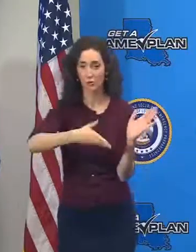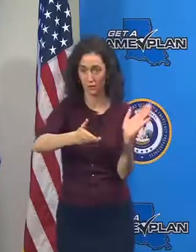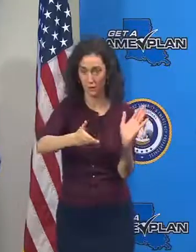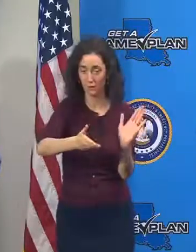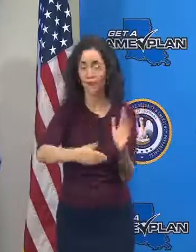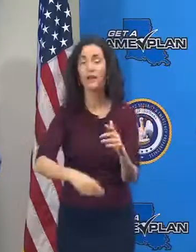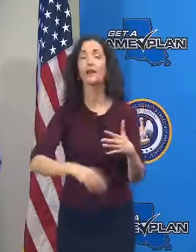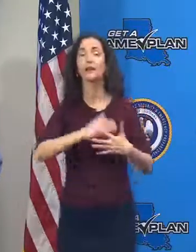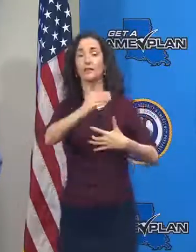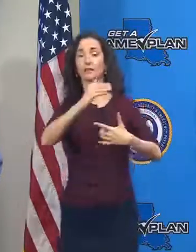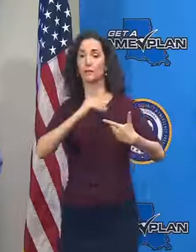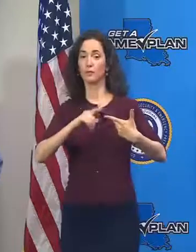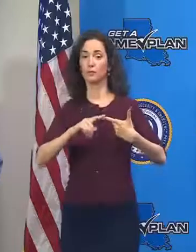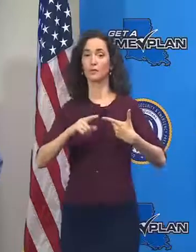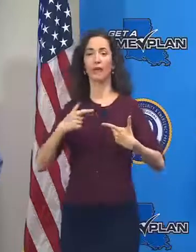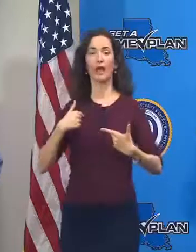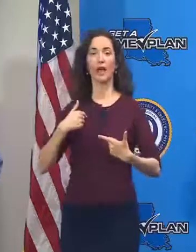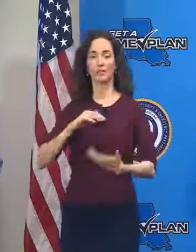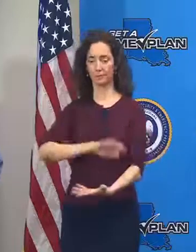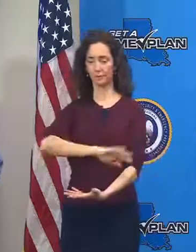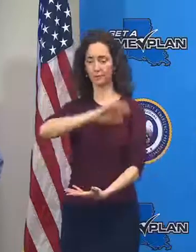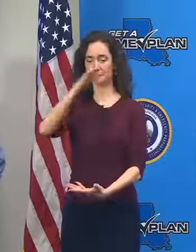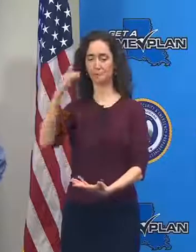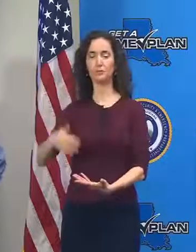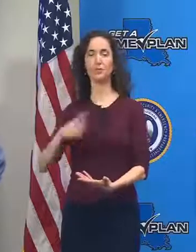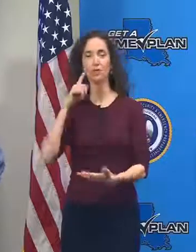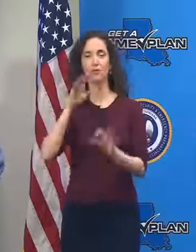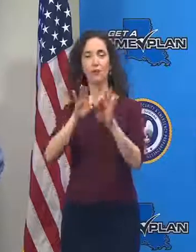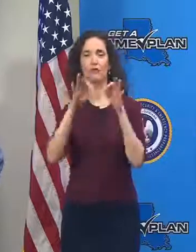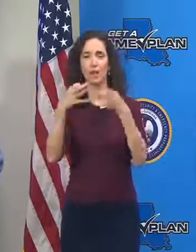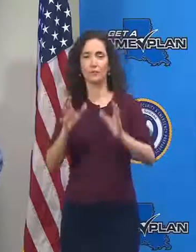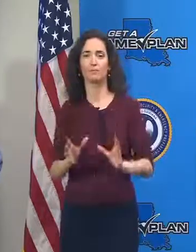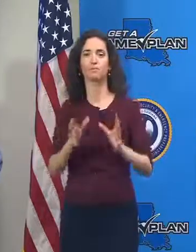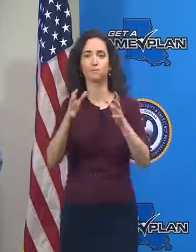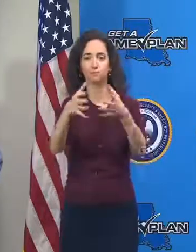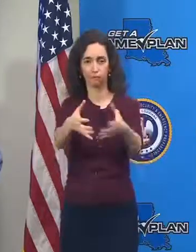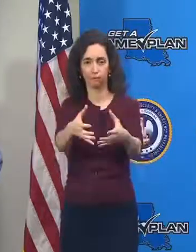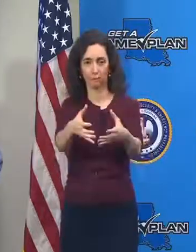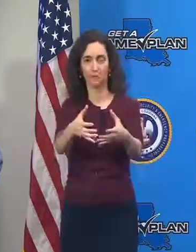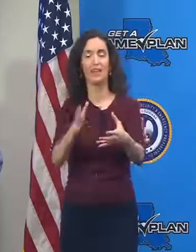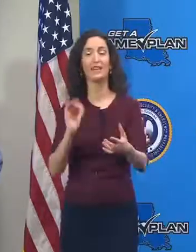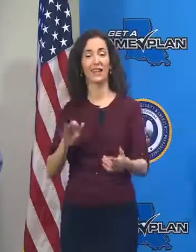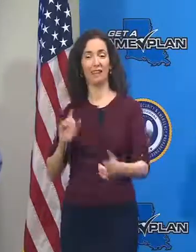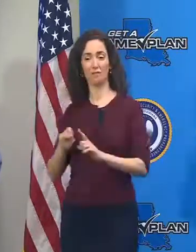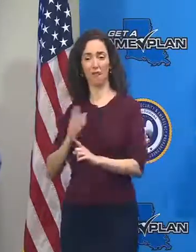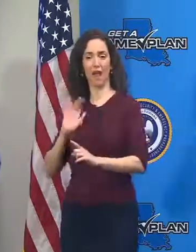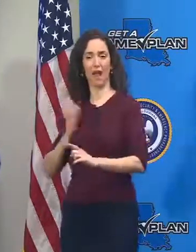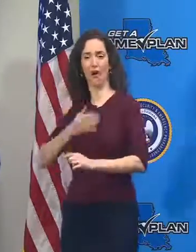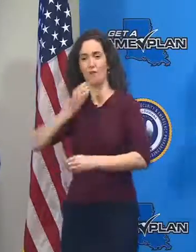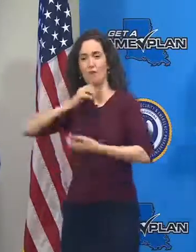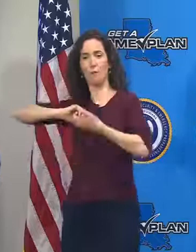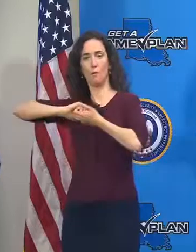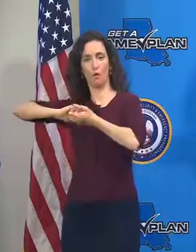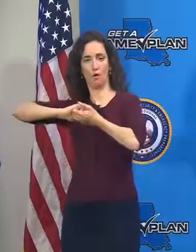household things that you can get from your food banks, all of that is coming from our same food partners